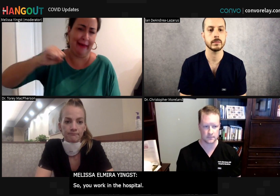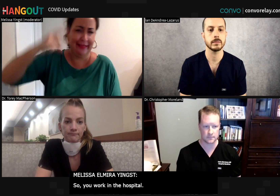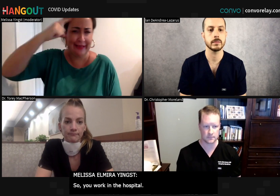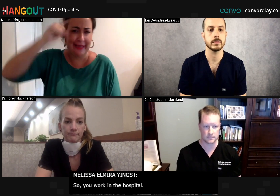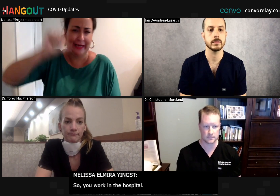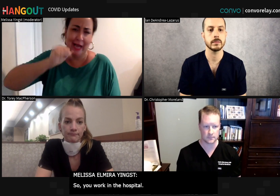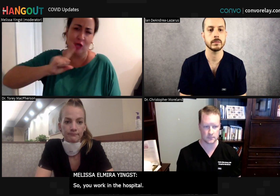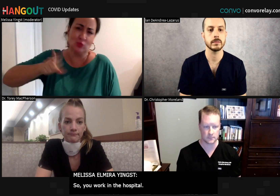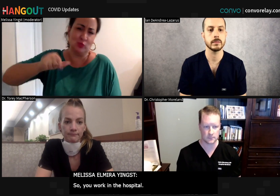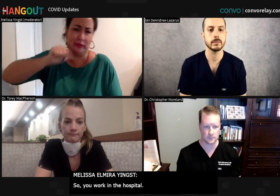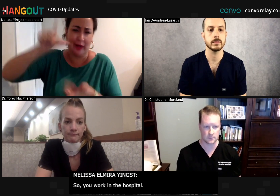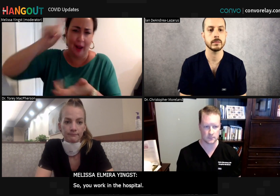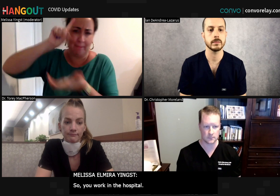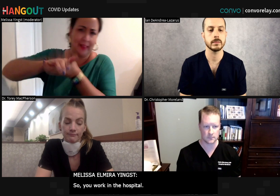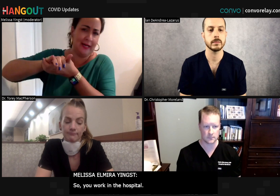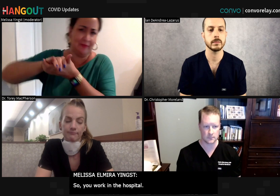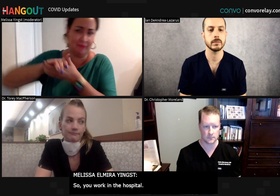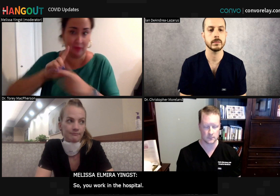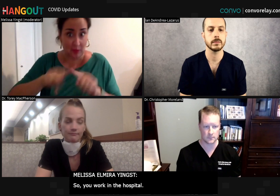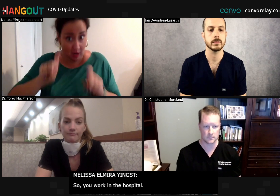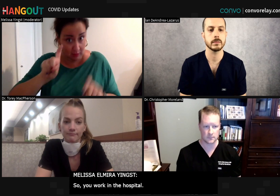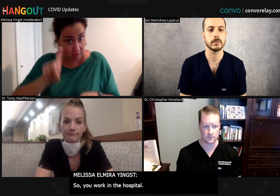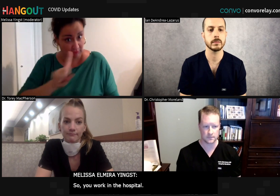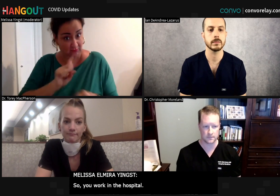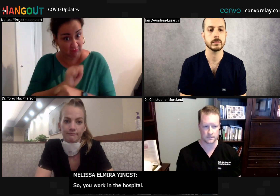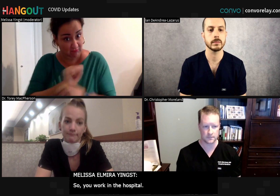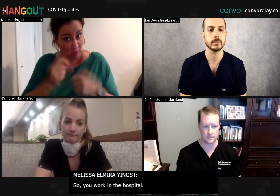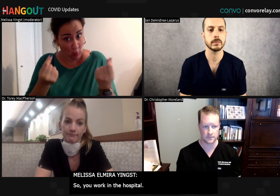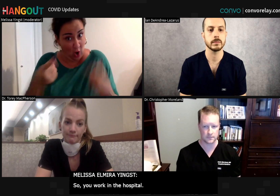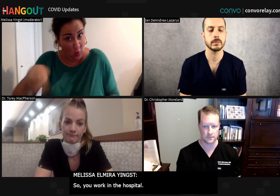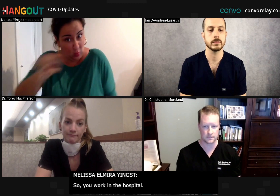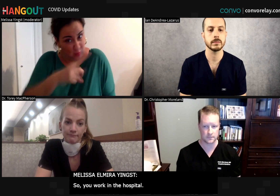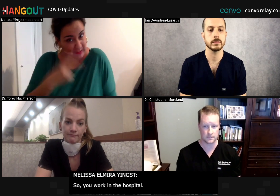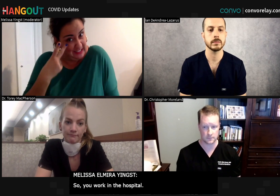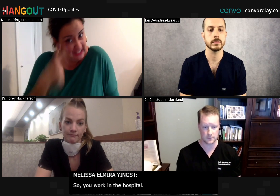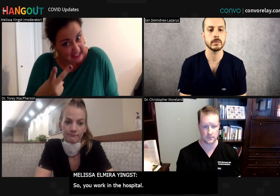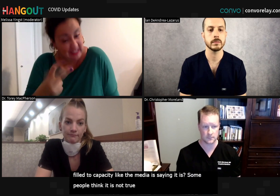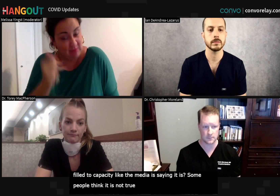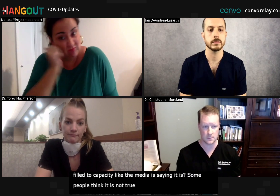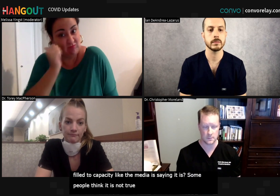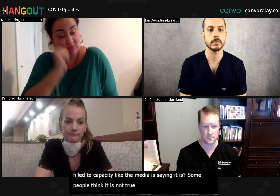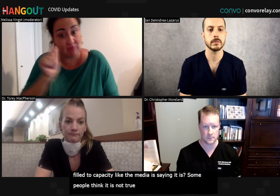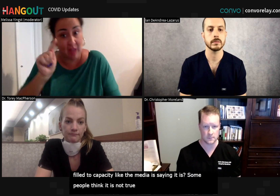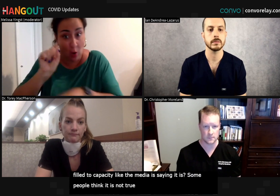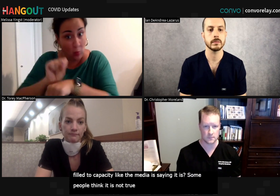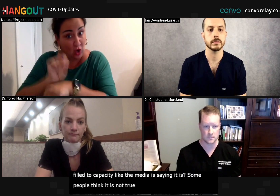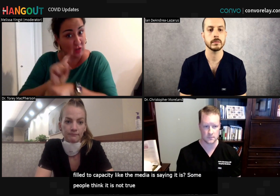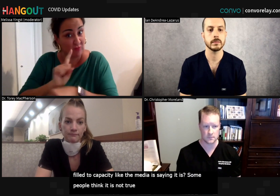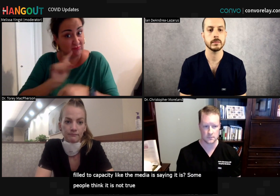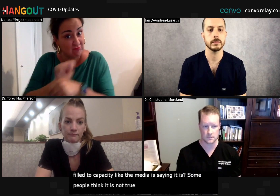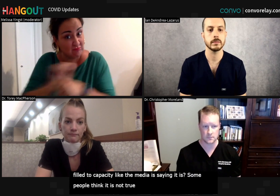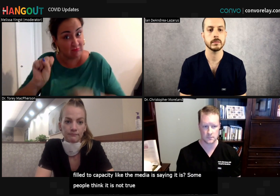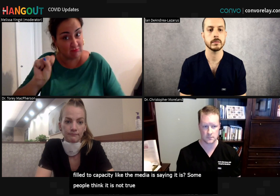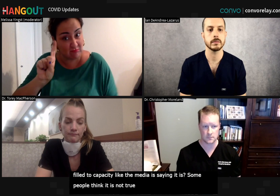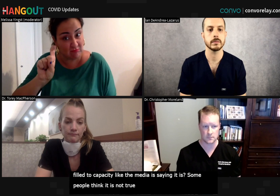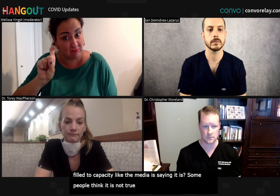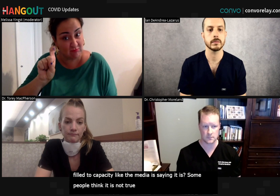is? Some people think it's not true. They're not believing that the hospitals are full at capacity. But what you are seeing day in and day